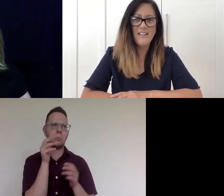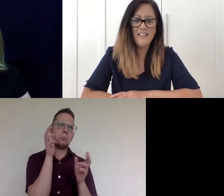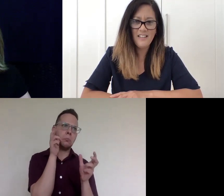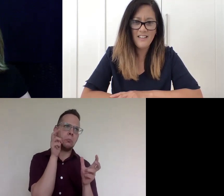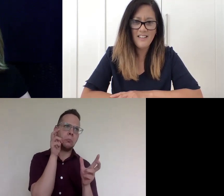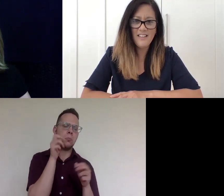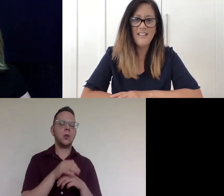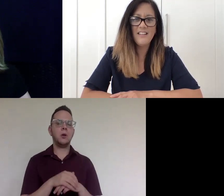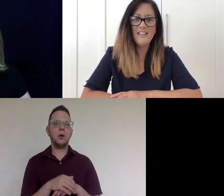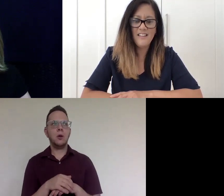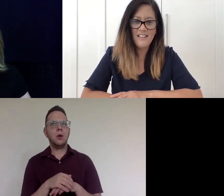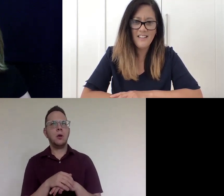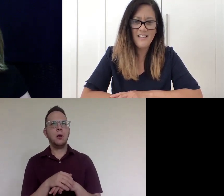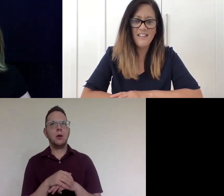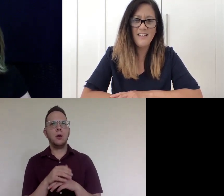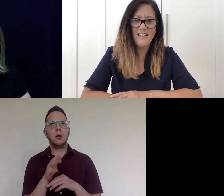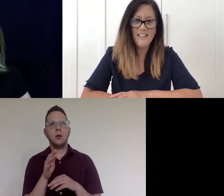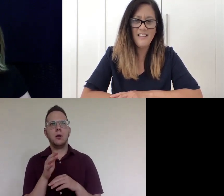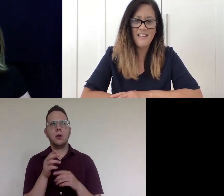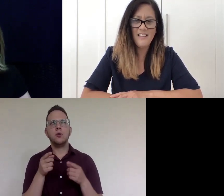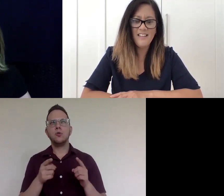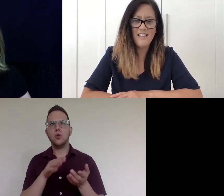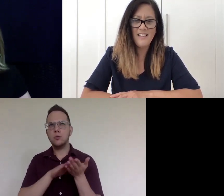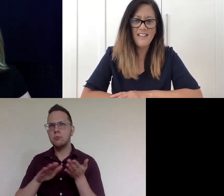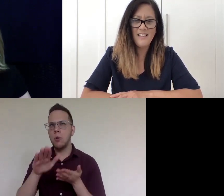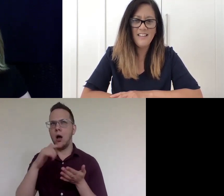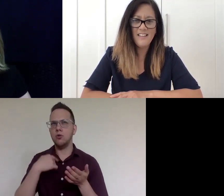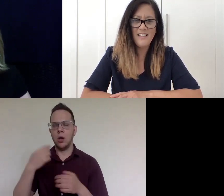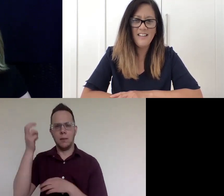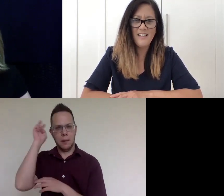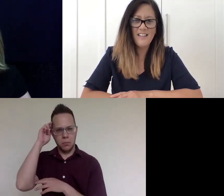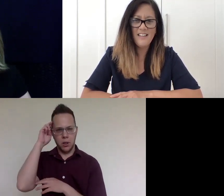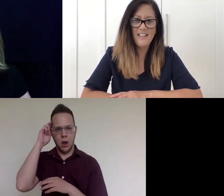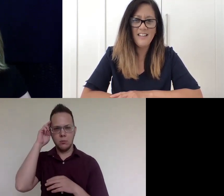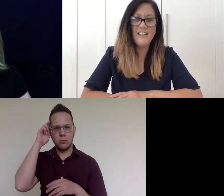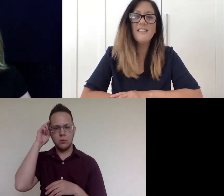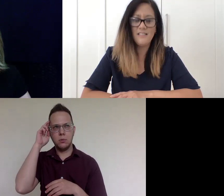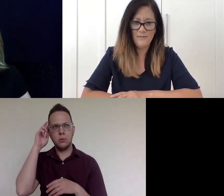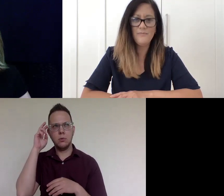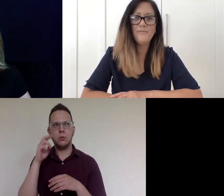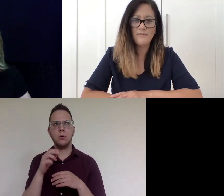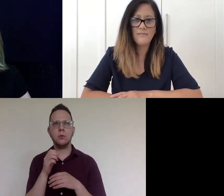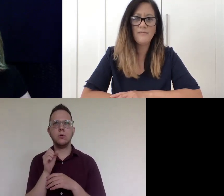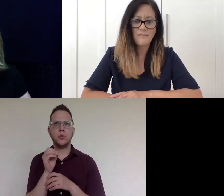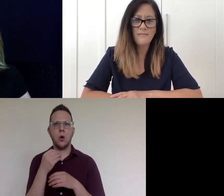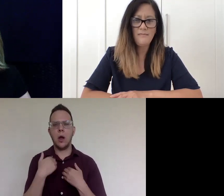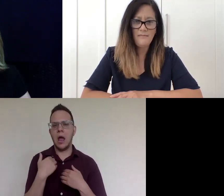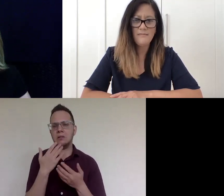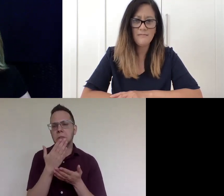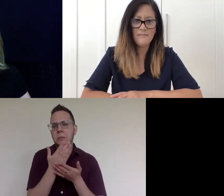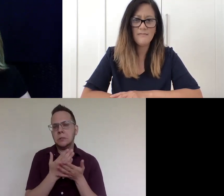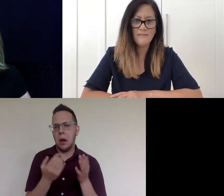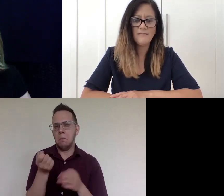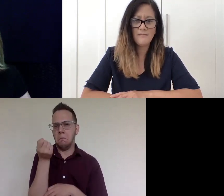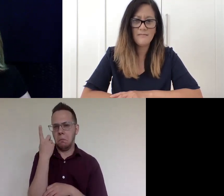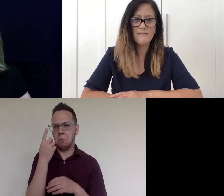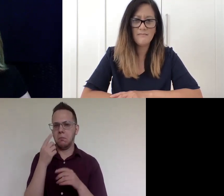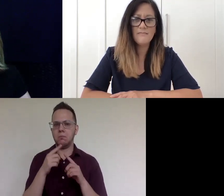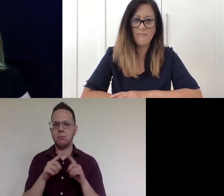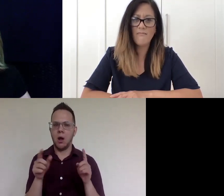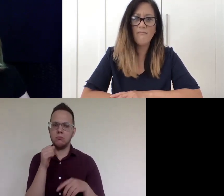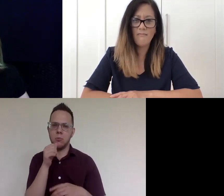interpreter. So I used my speech and I listened. Actually, during college, I had gotten a